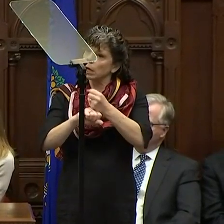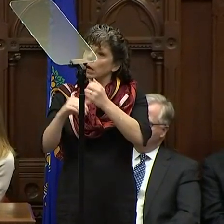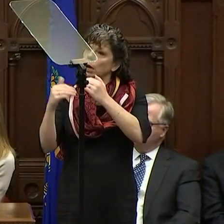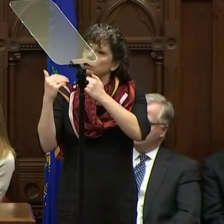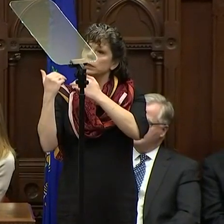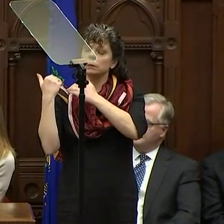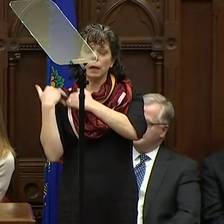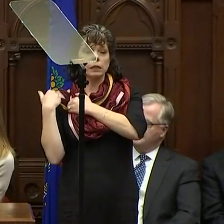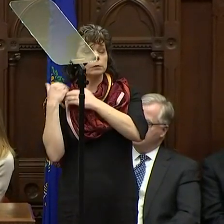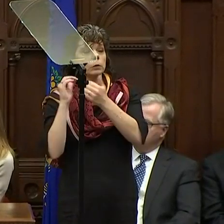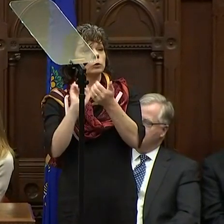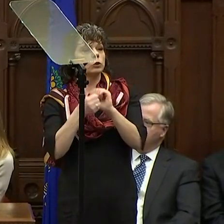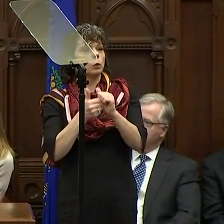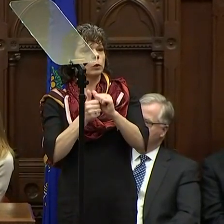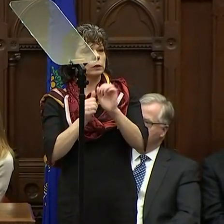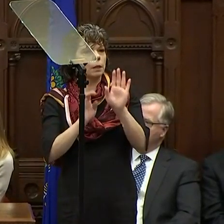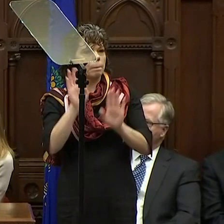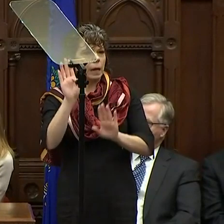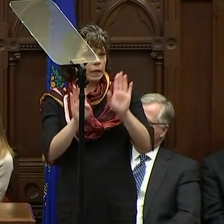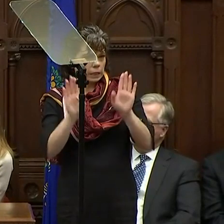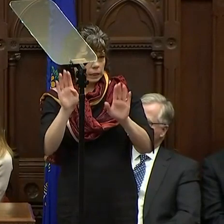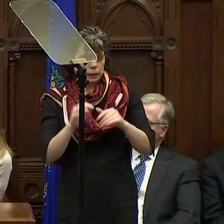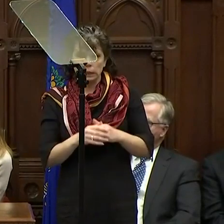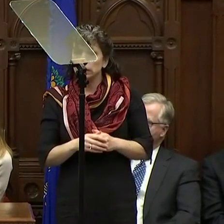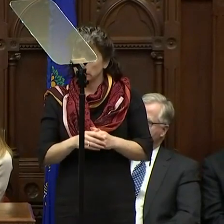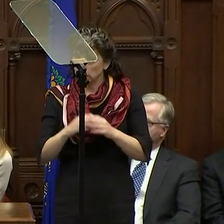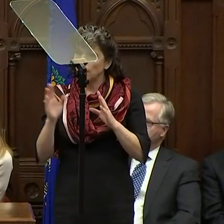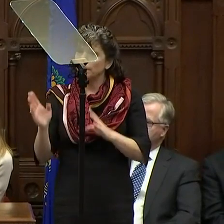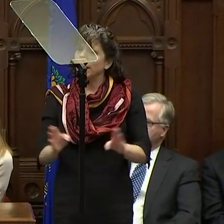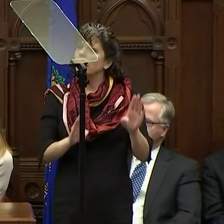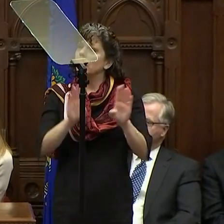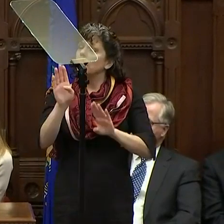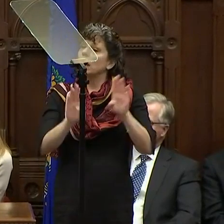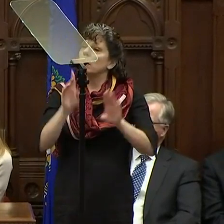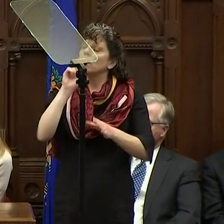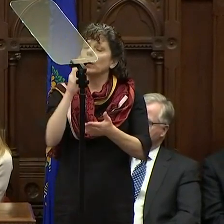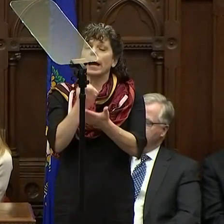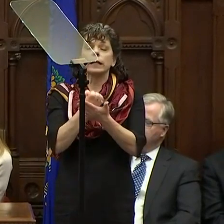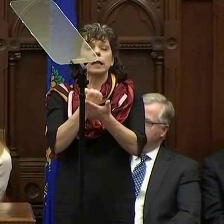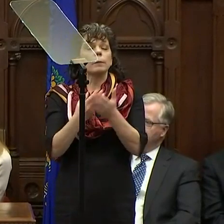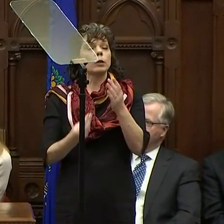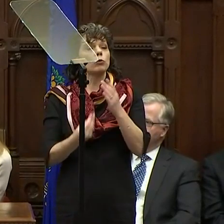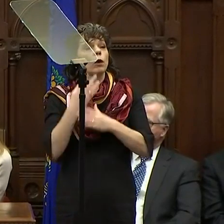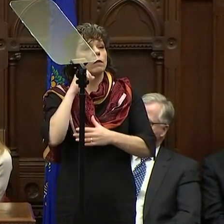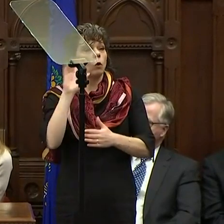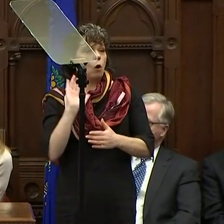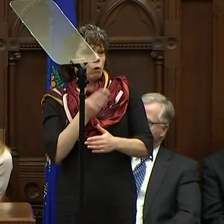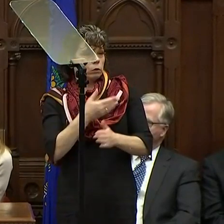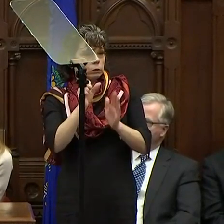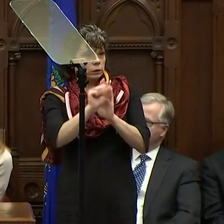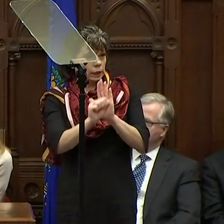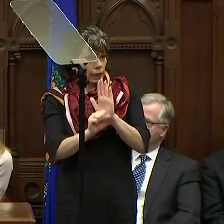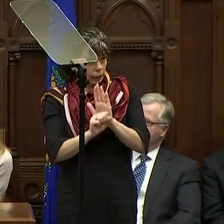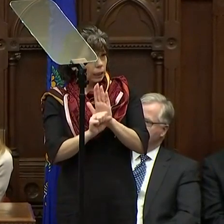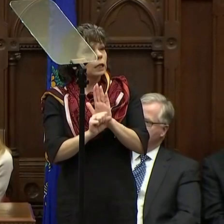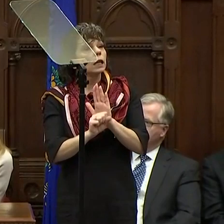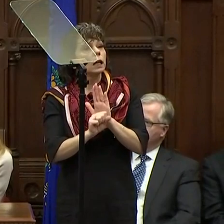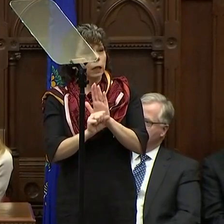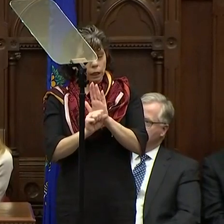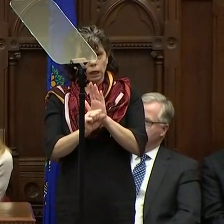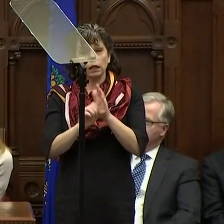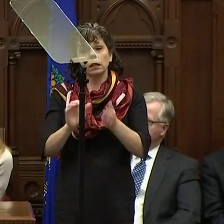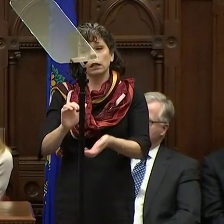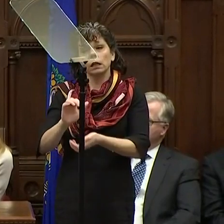betting platform. A betting platform that promotes economic growth for our state and is fair to our tribal